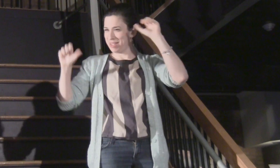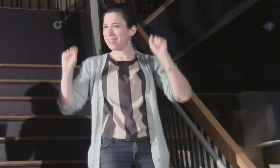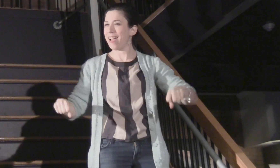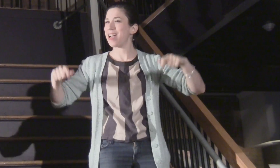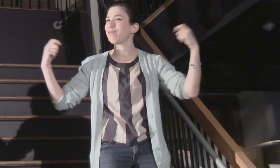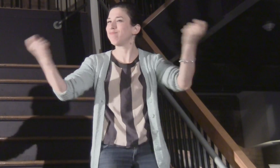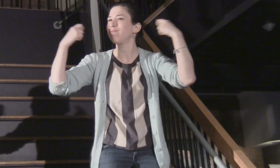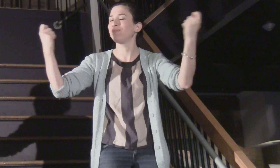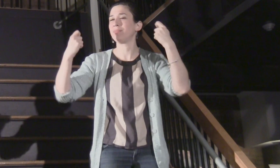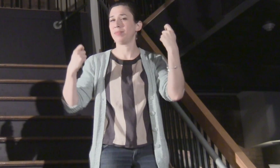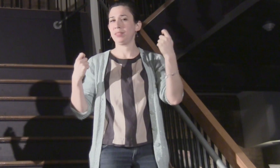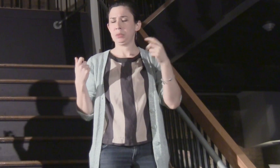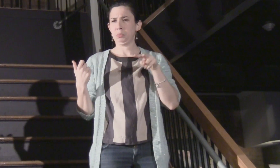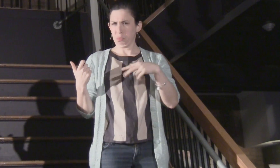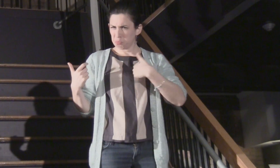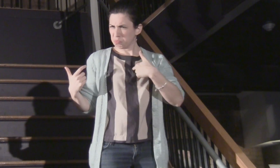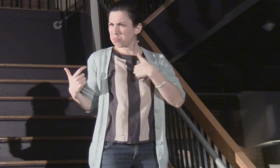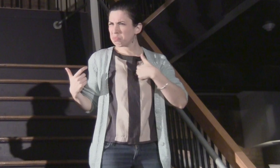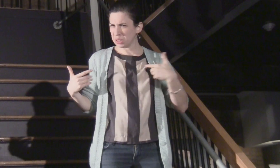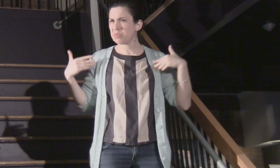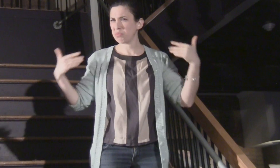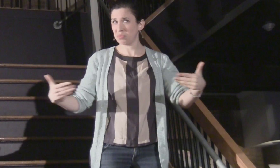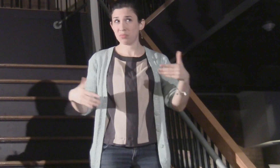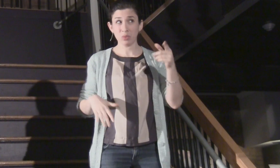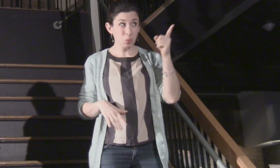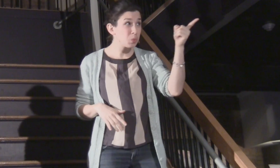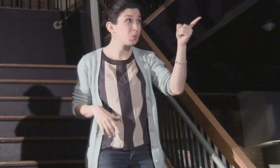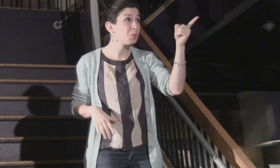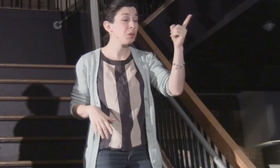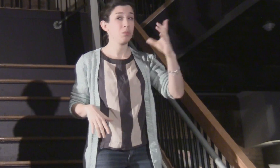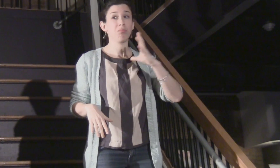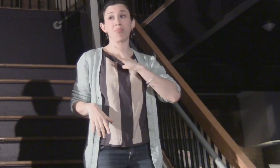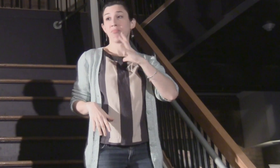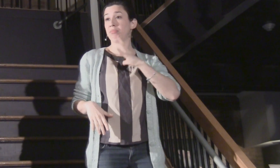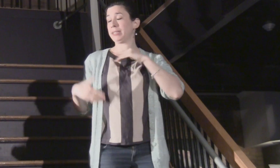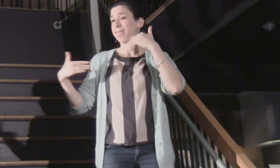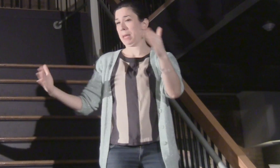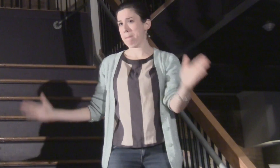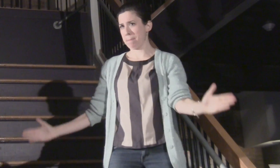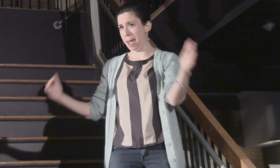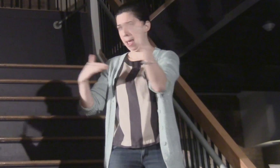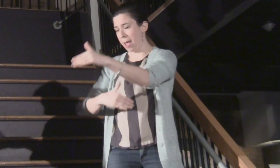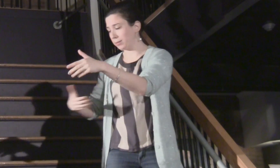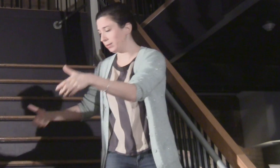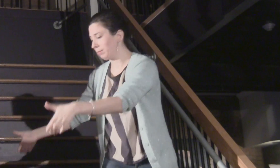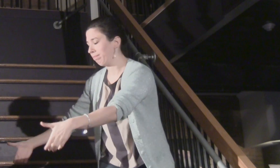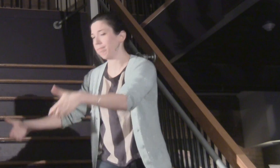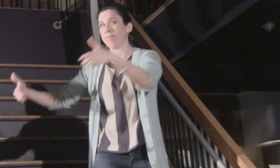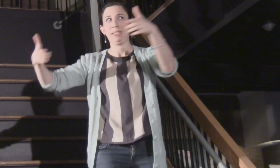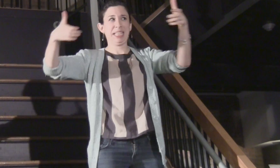beat all the goblins so we can celebrate Hanukkah. So Herschel said, okay, I'll do